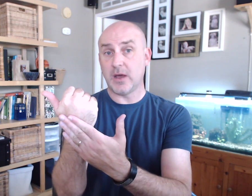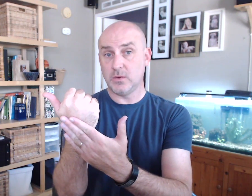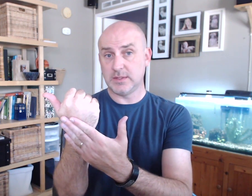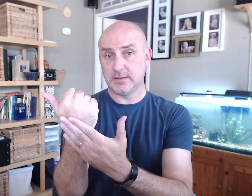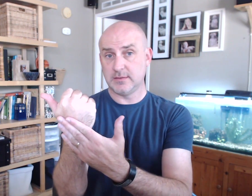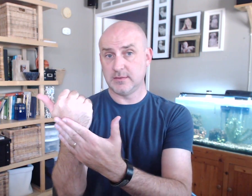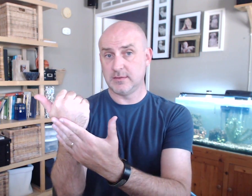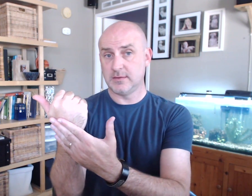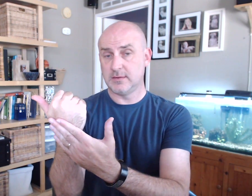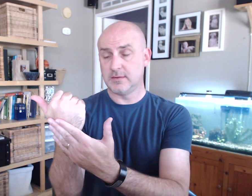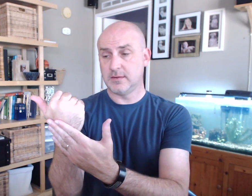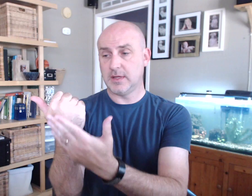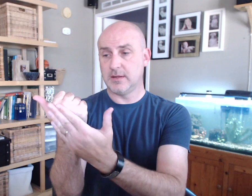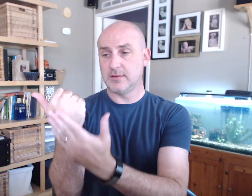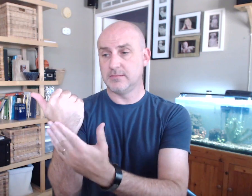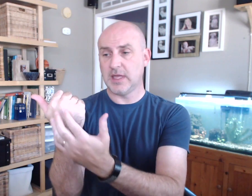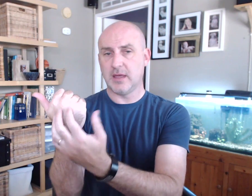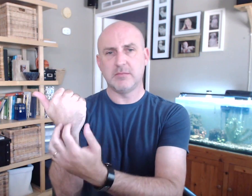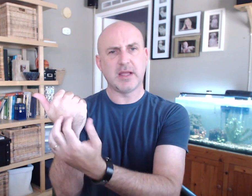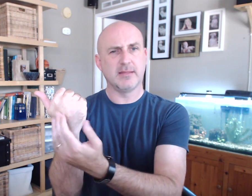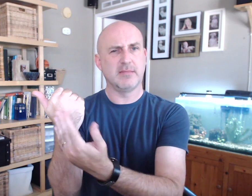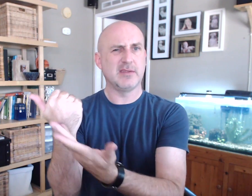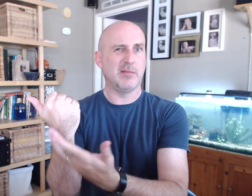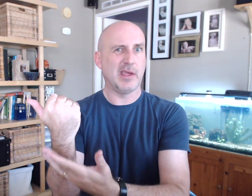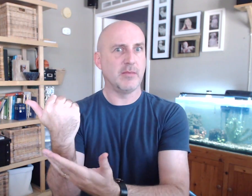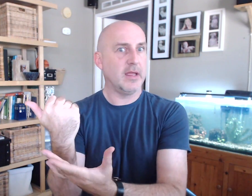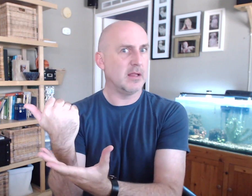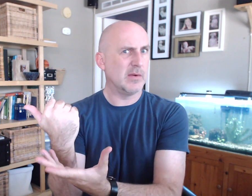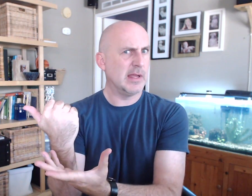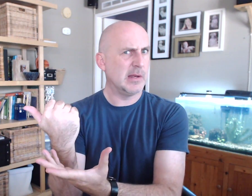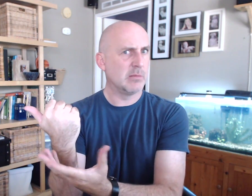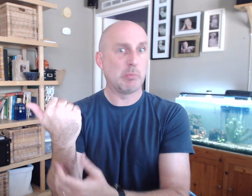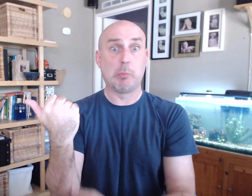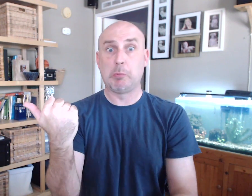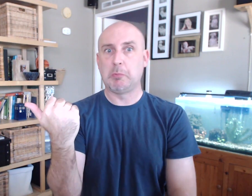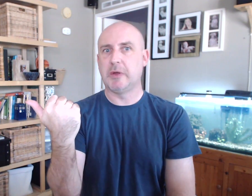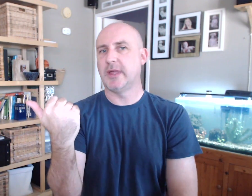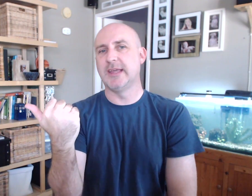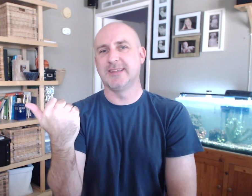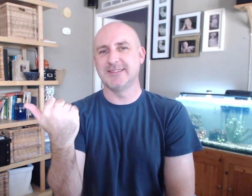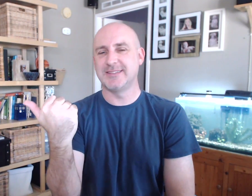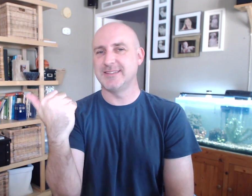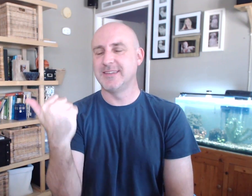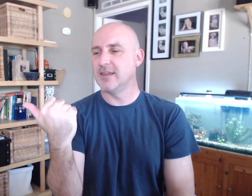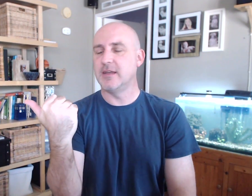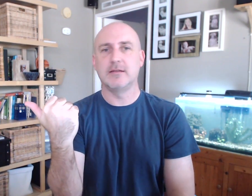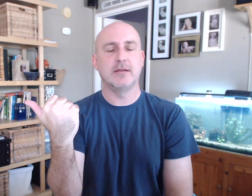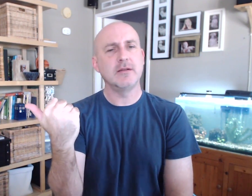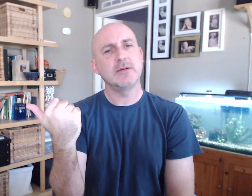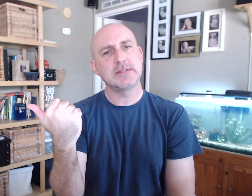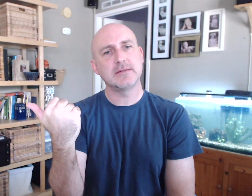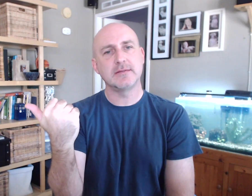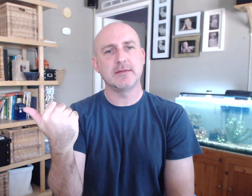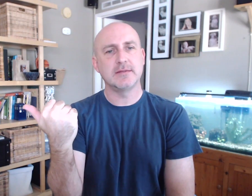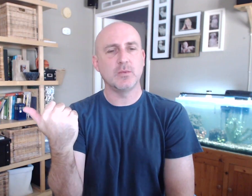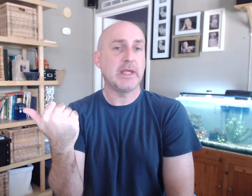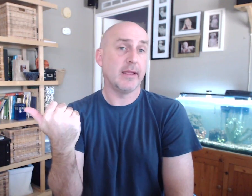out. Yeah, that's the back of my hand, right? Okay. You know, it's a weekend